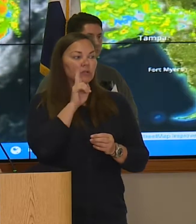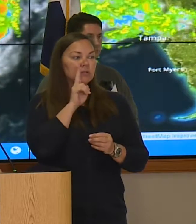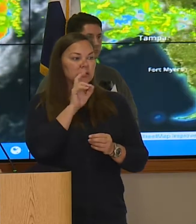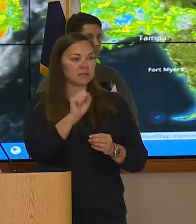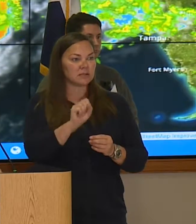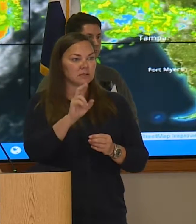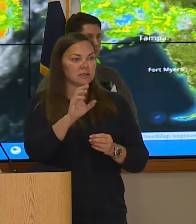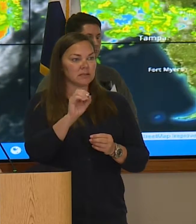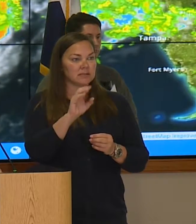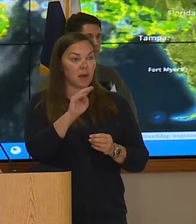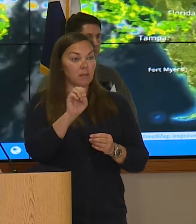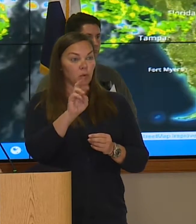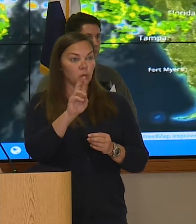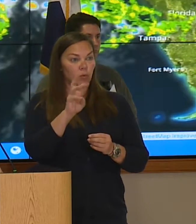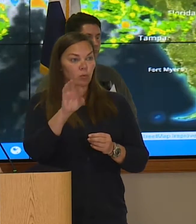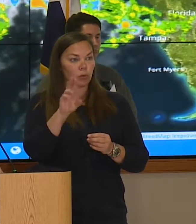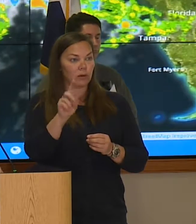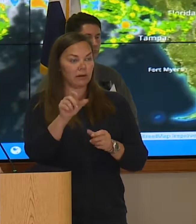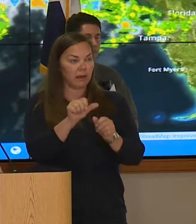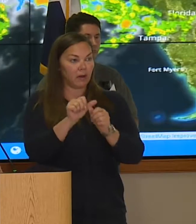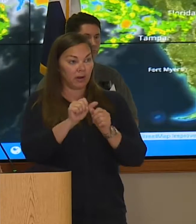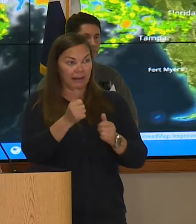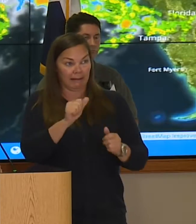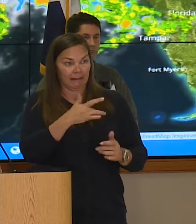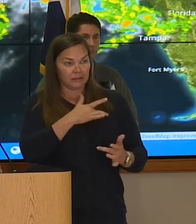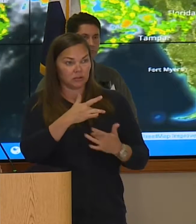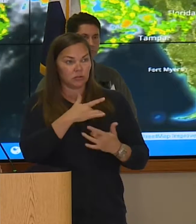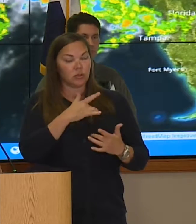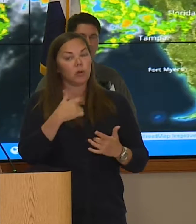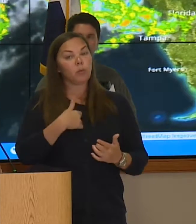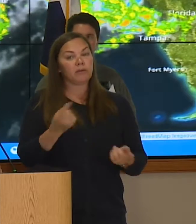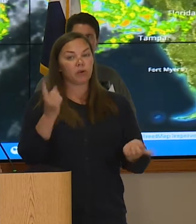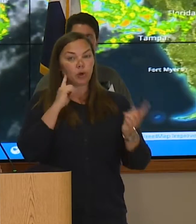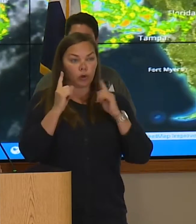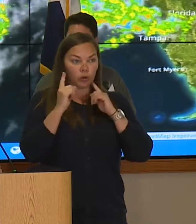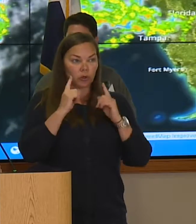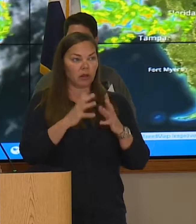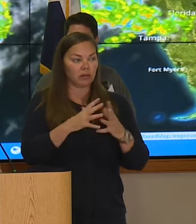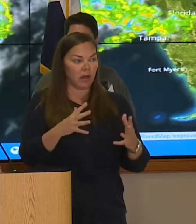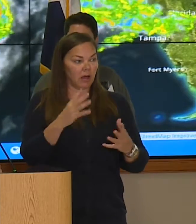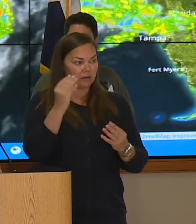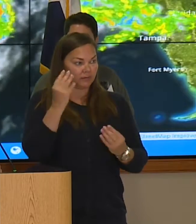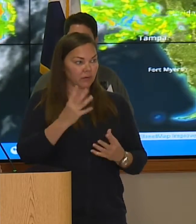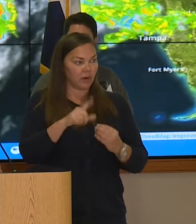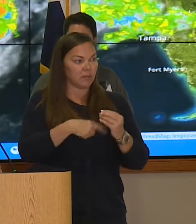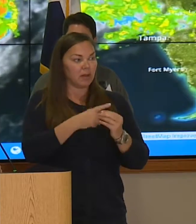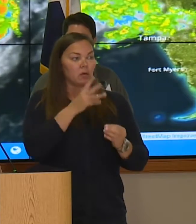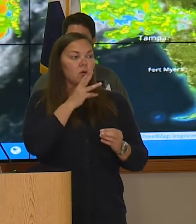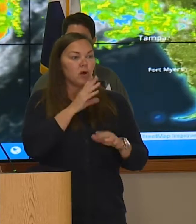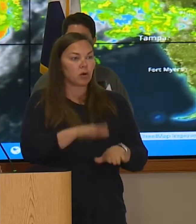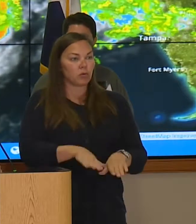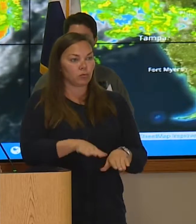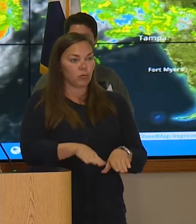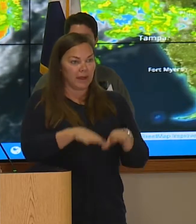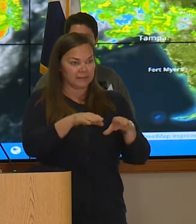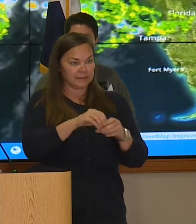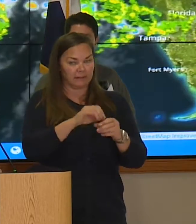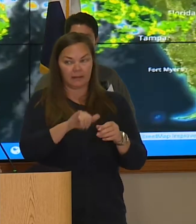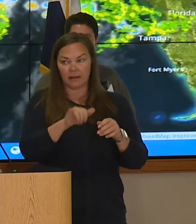there any concerns over there? We have heard a lot of information about the water rising in that